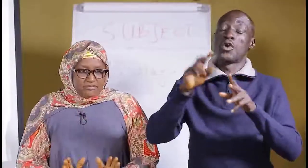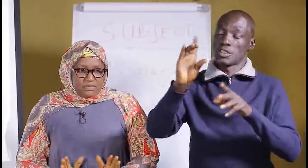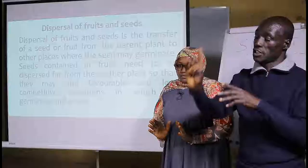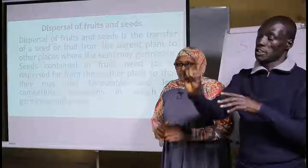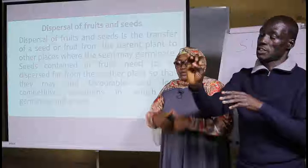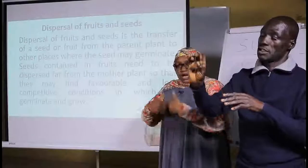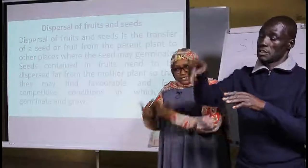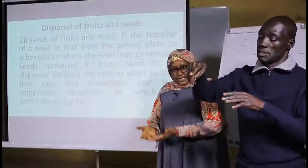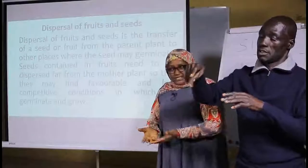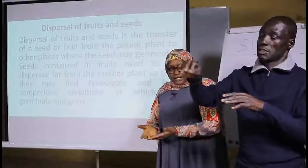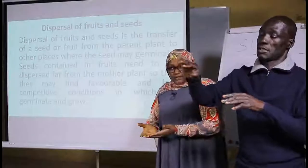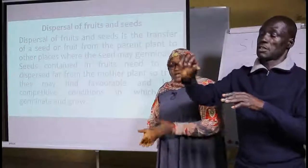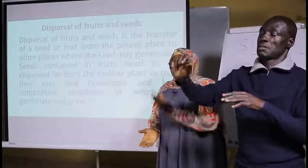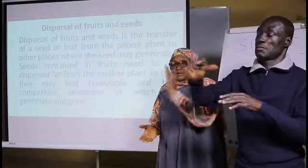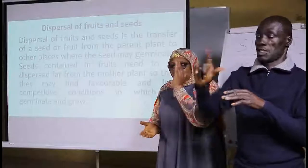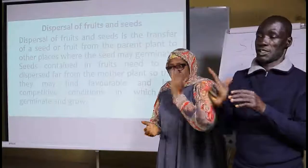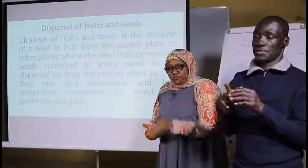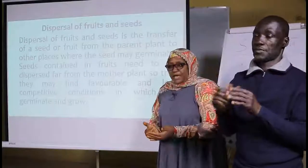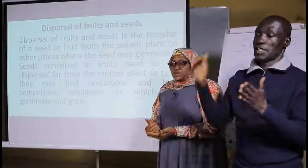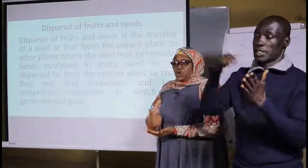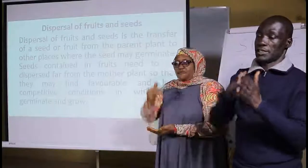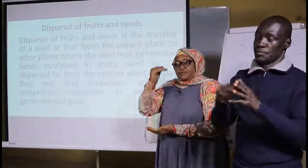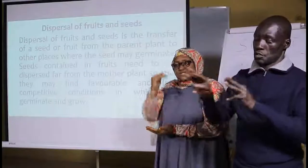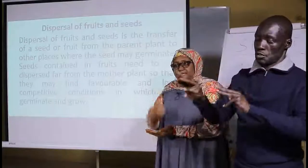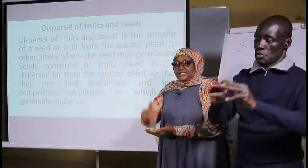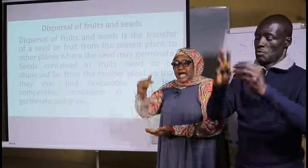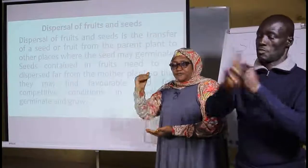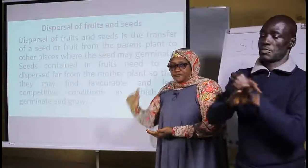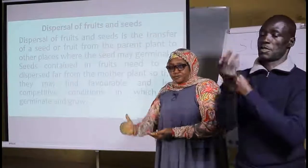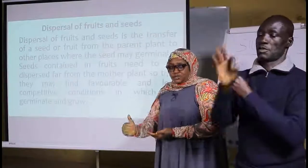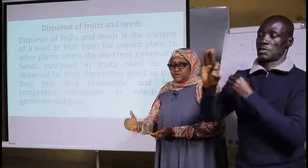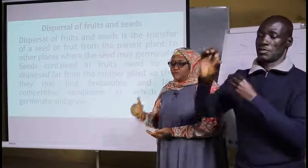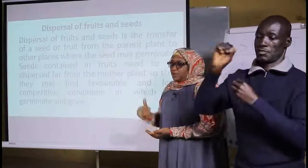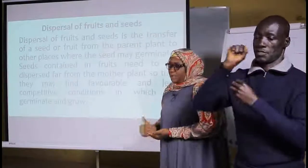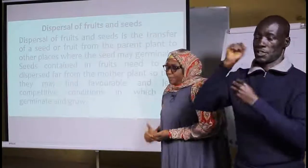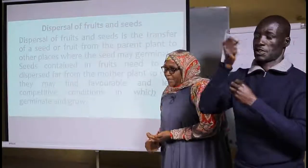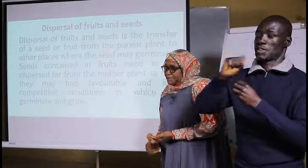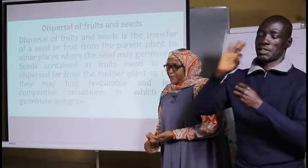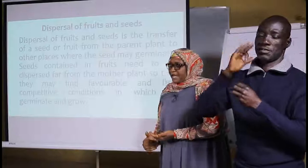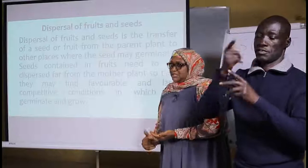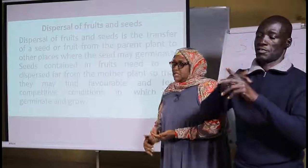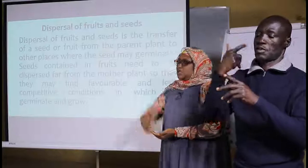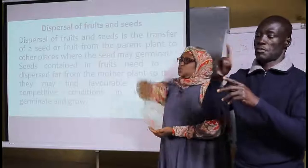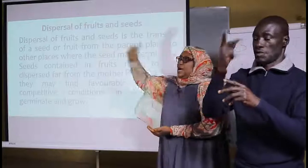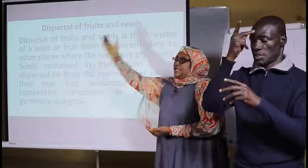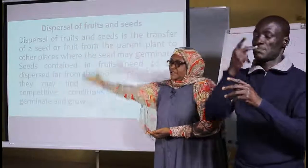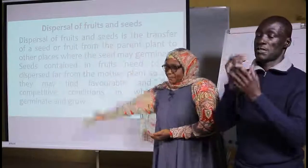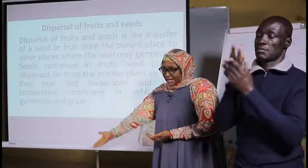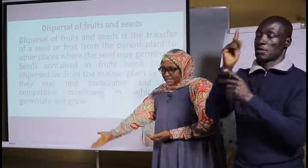dispersal. I will take it again. Movement of seed and fruit from the parent plant